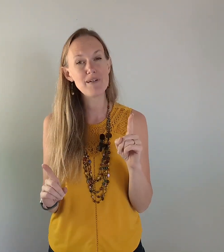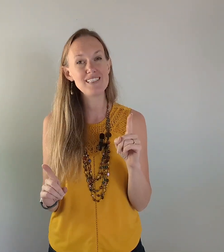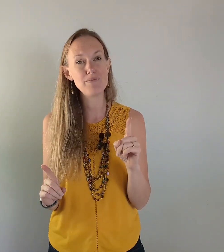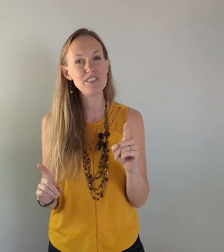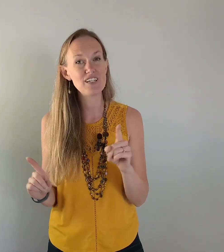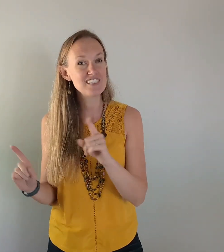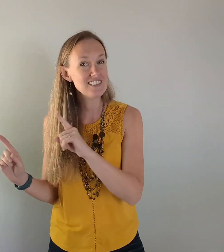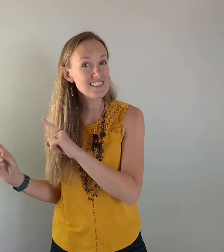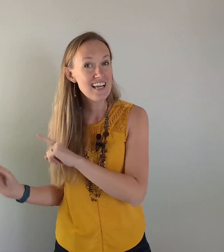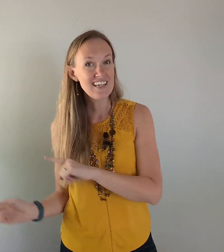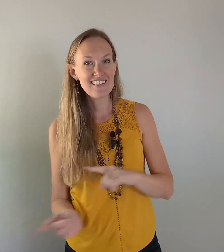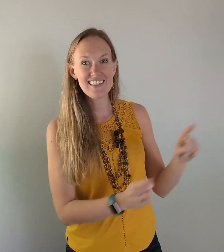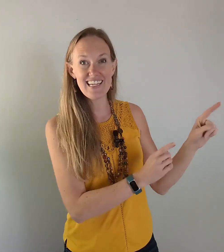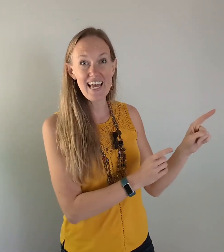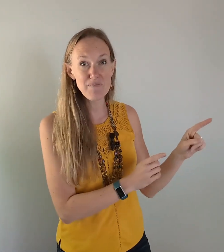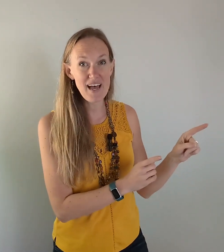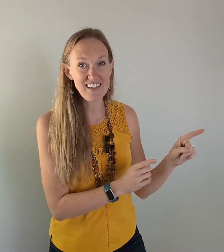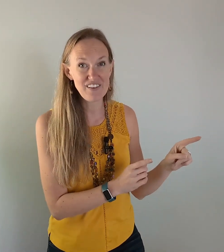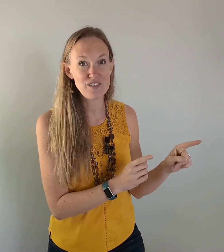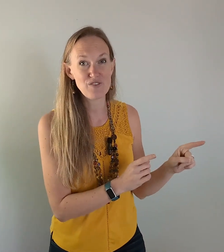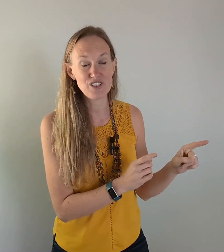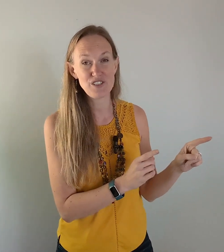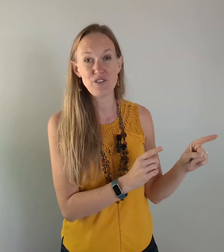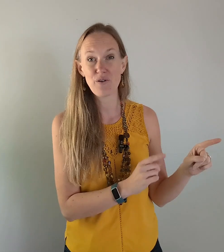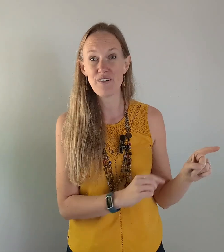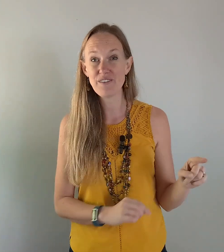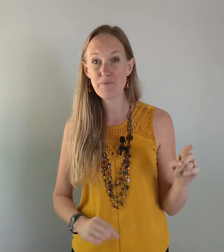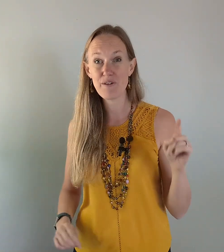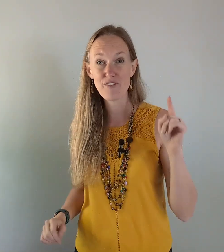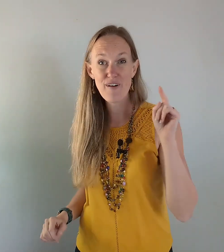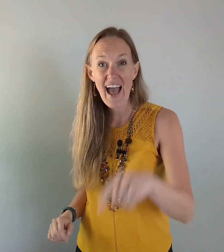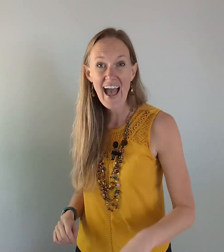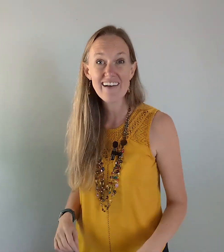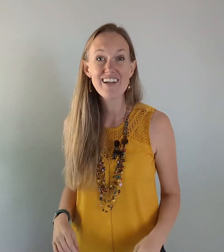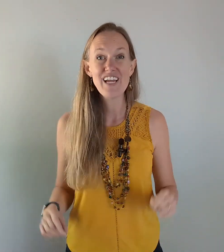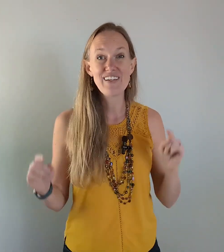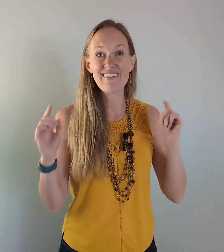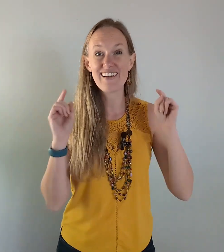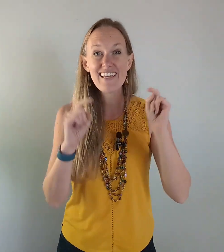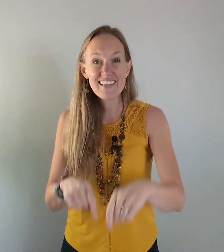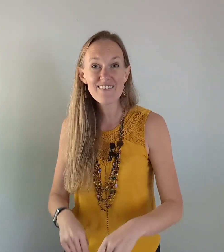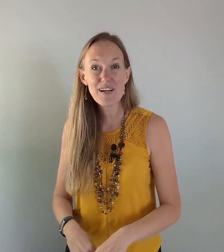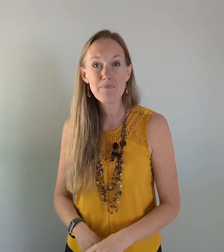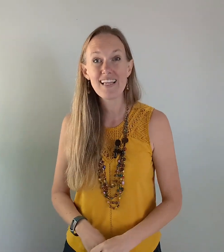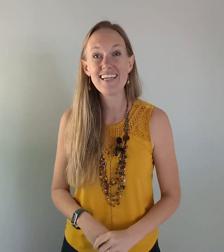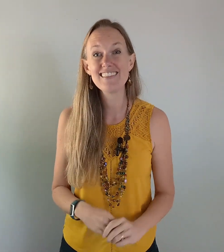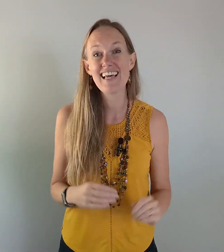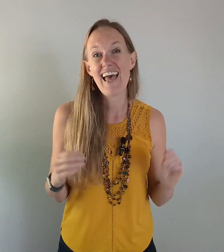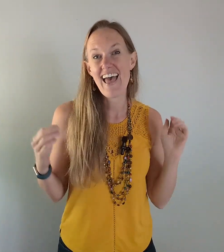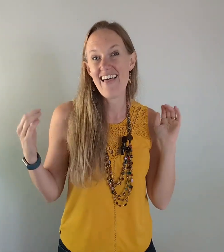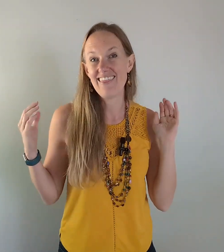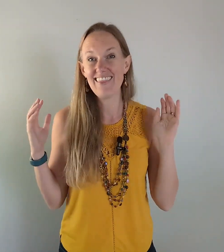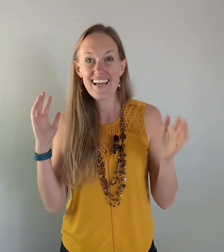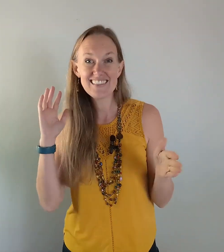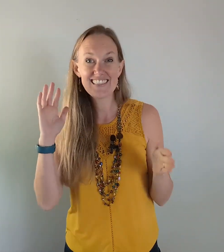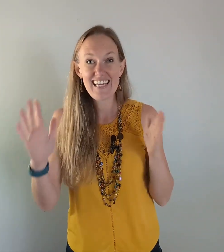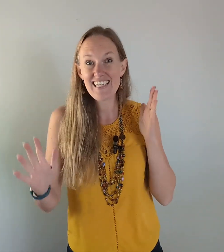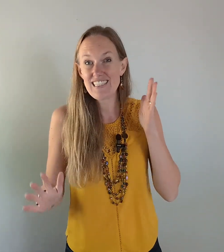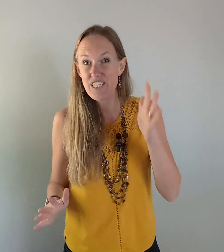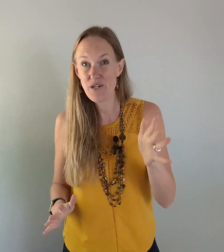step-by-step instructions, you need to head back to those first tutorials. But if you have, you're in the right place. And let's get to